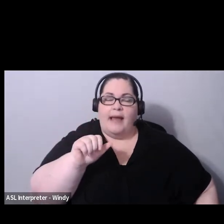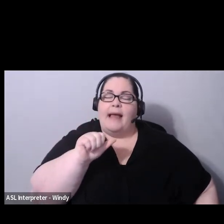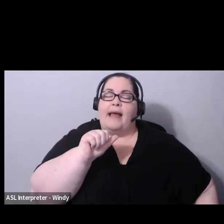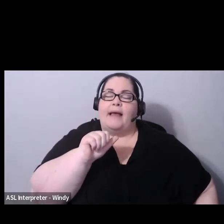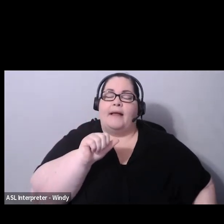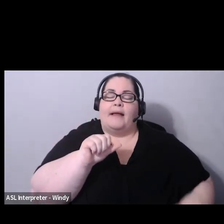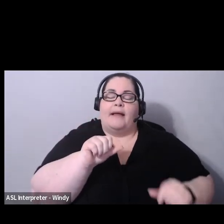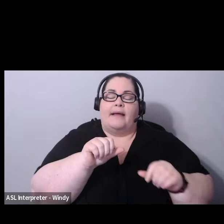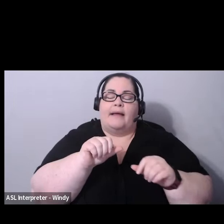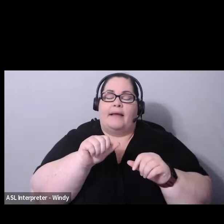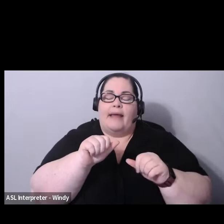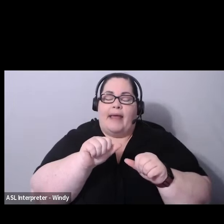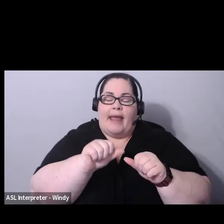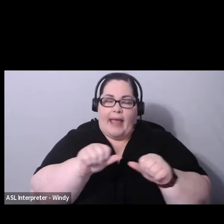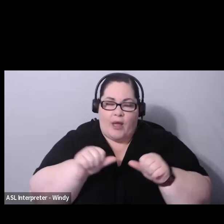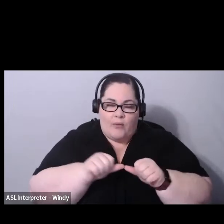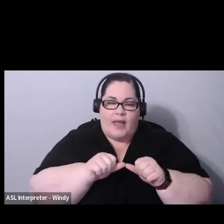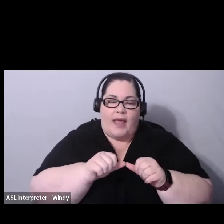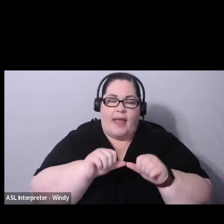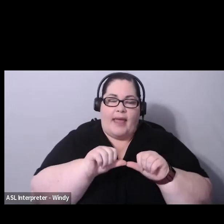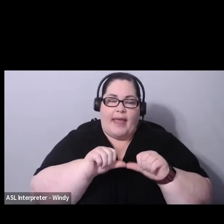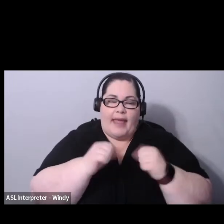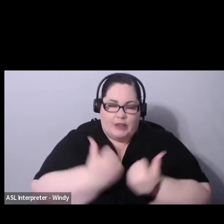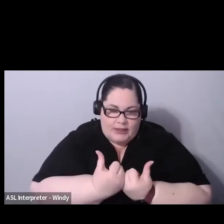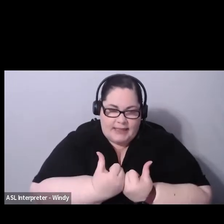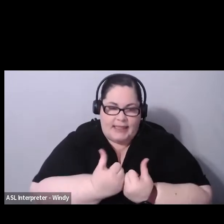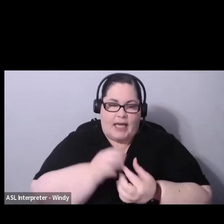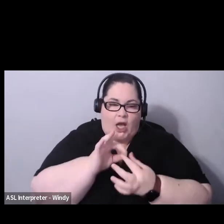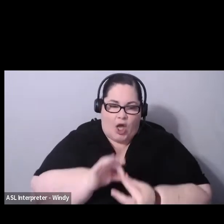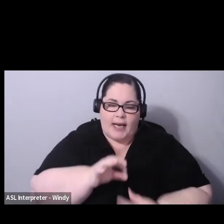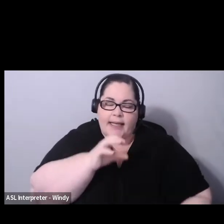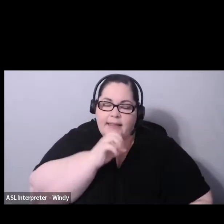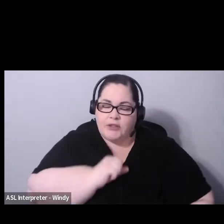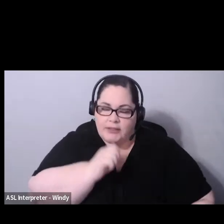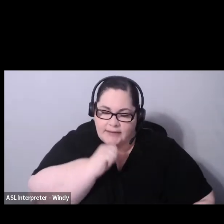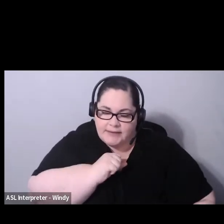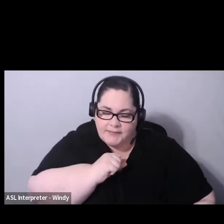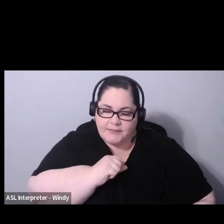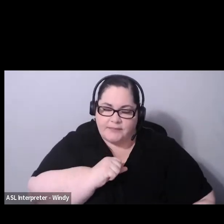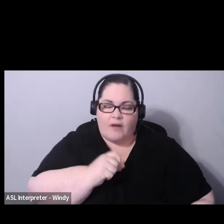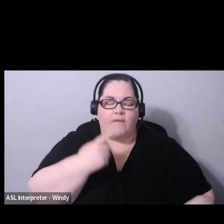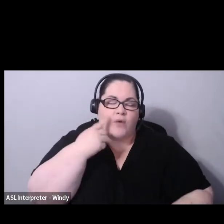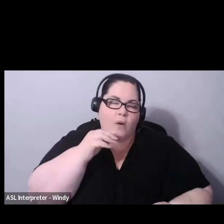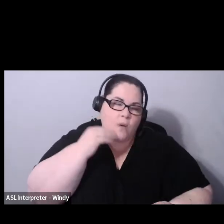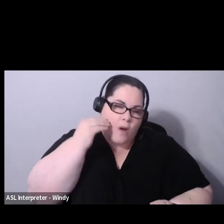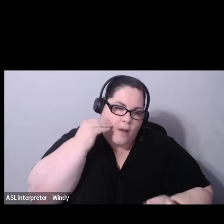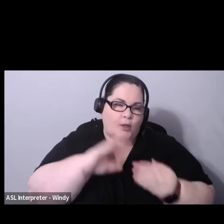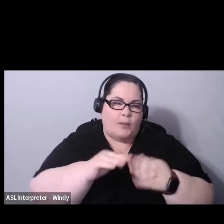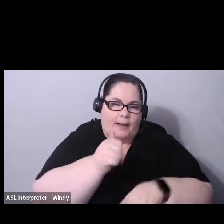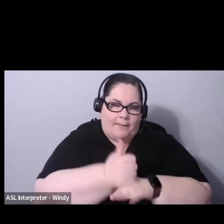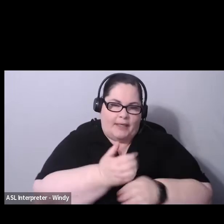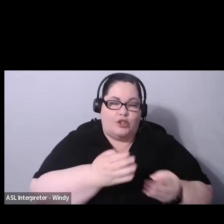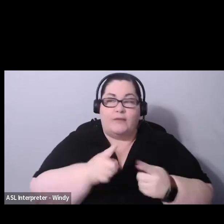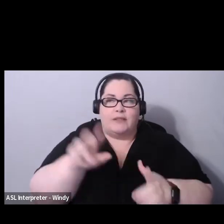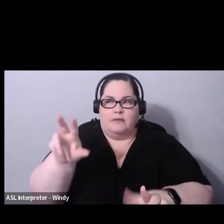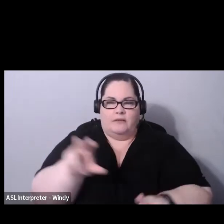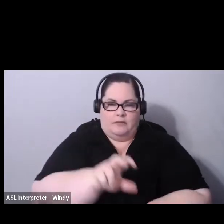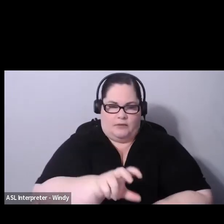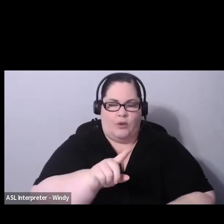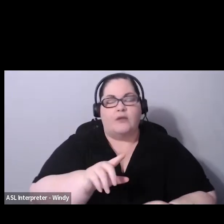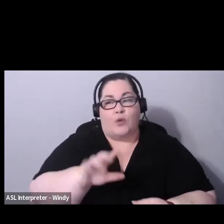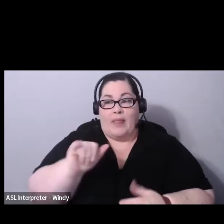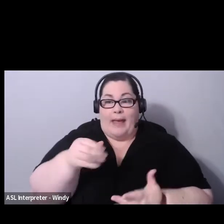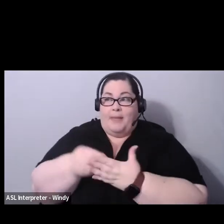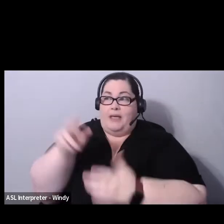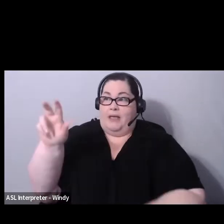aging for home and community-based services. So that money would go to the AAA